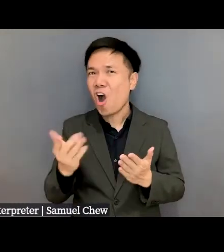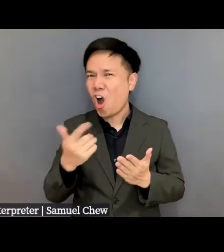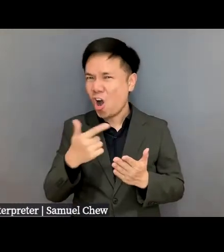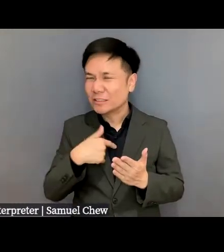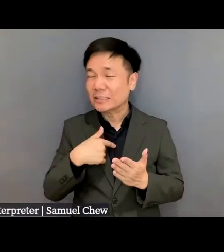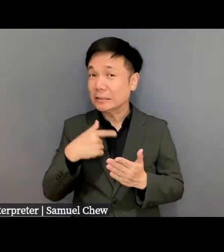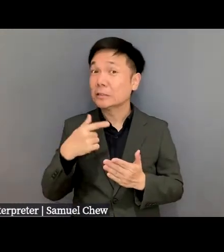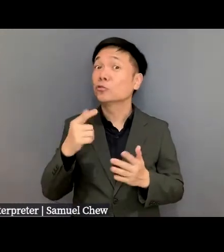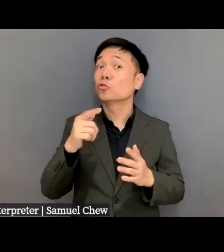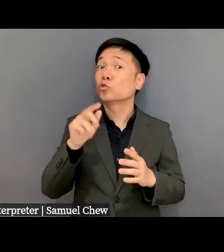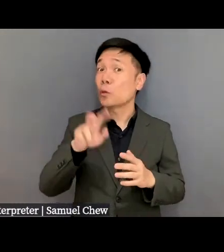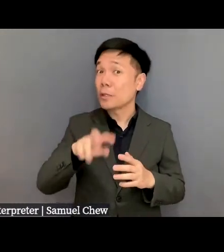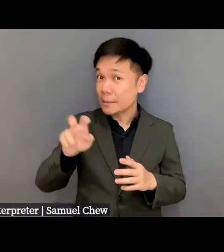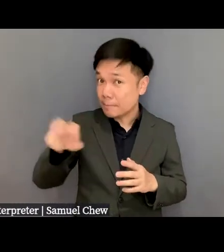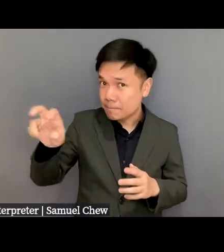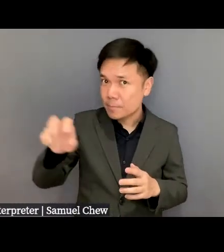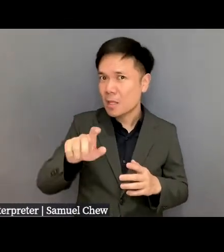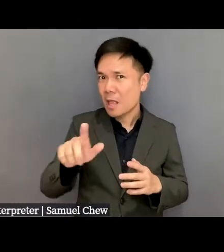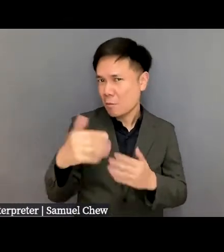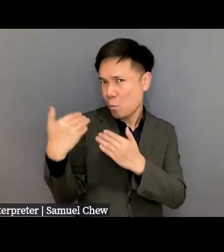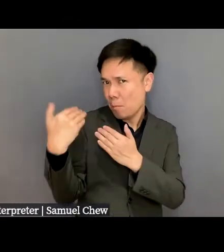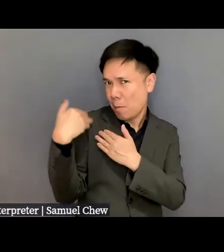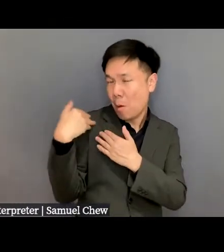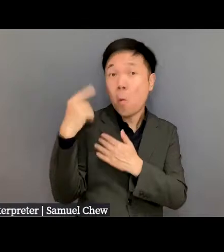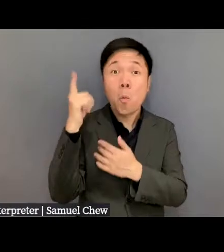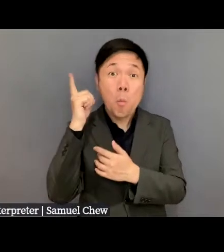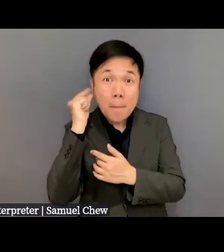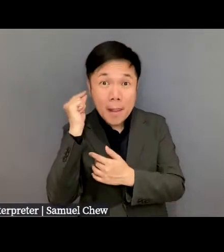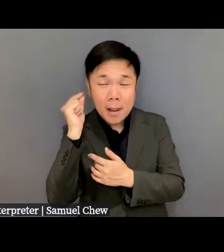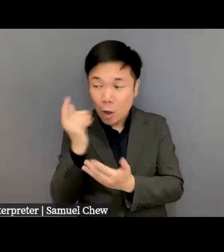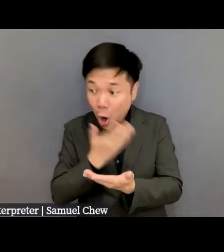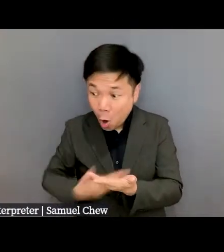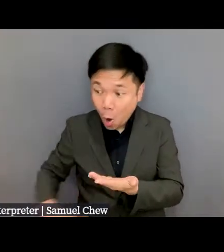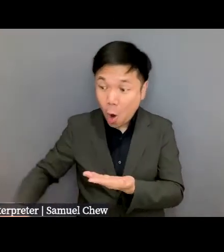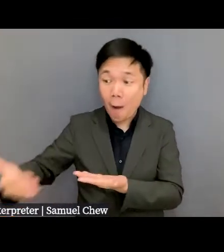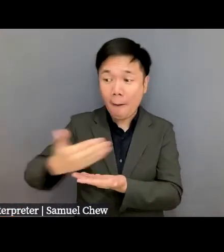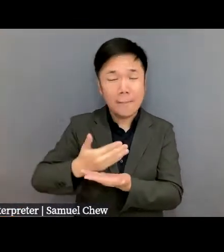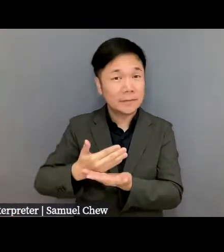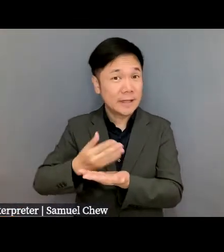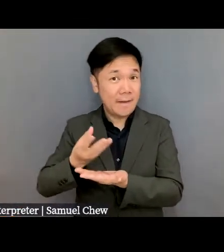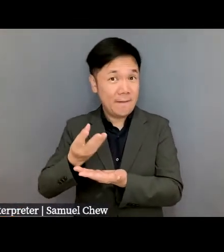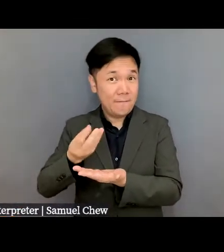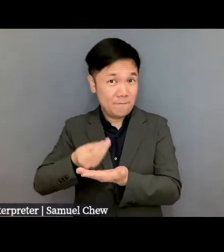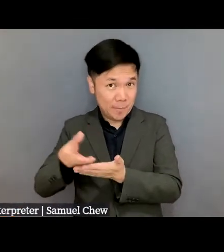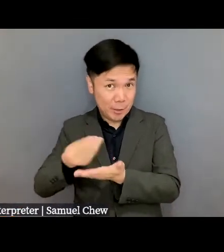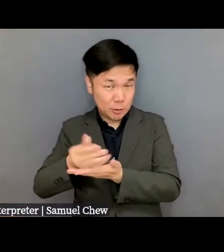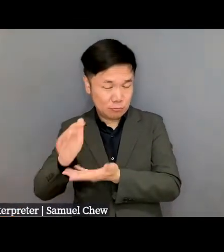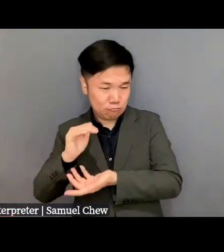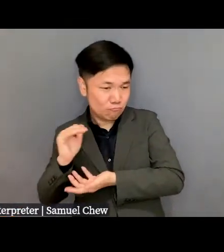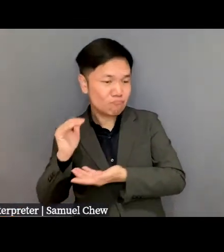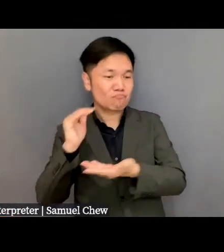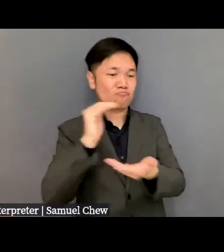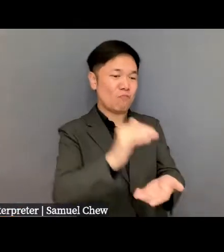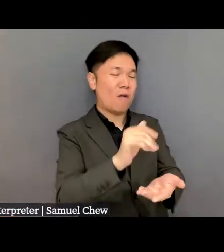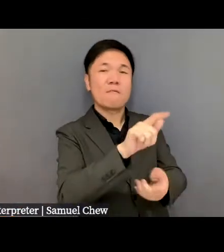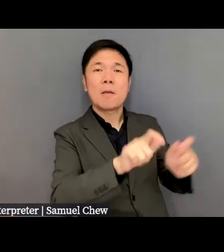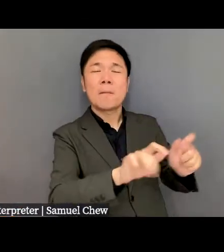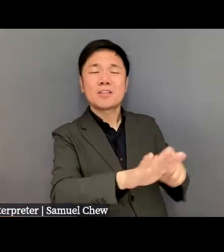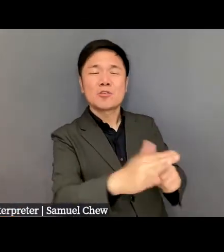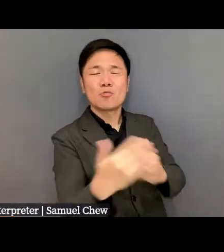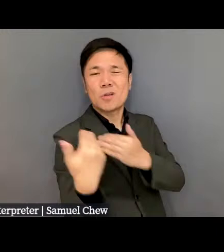tourism. Okay, so those are some of the data. The data, some of it really, we didn't have a lot of